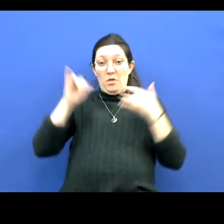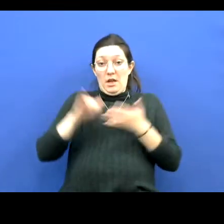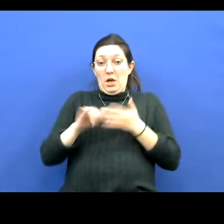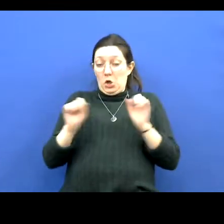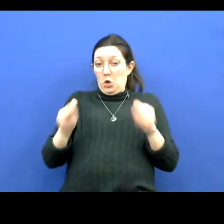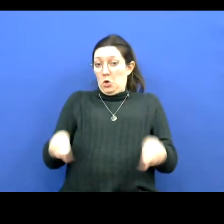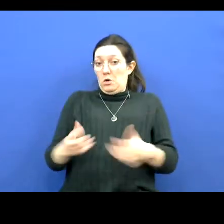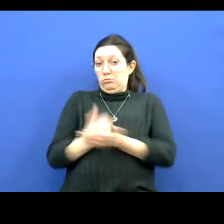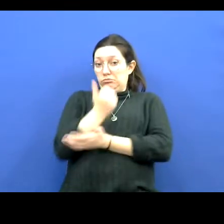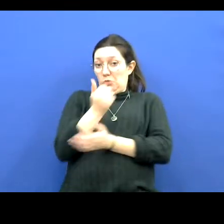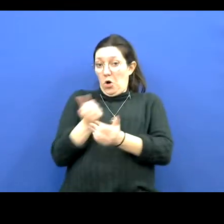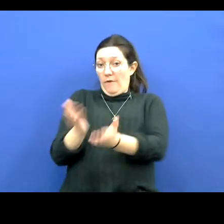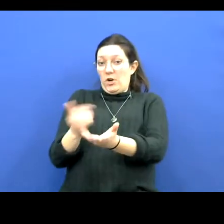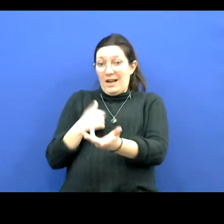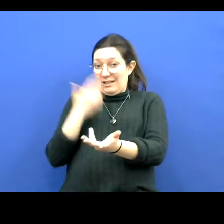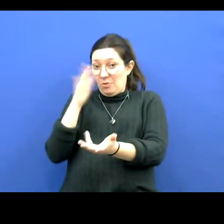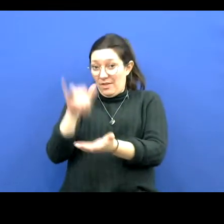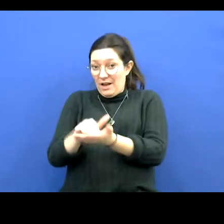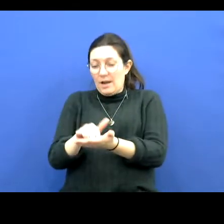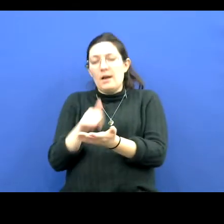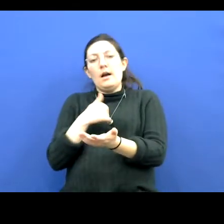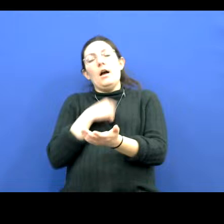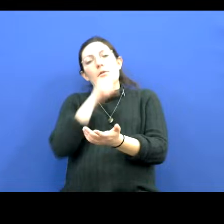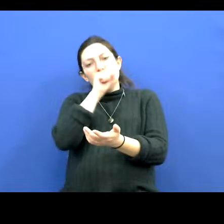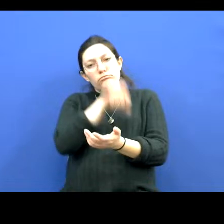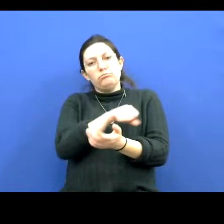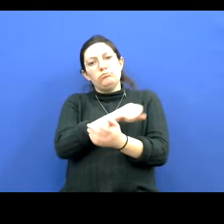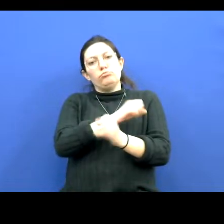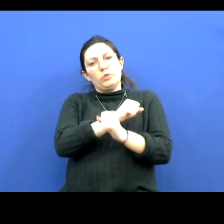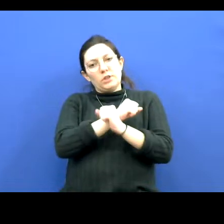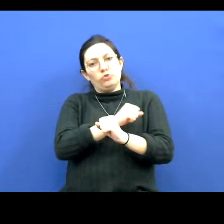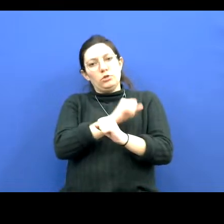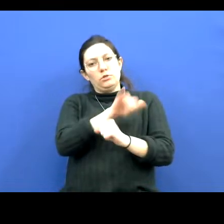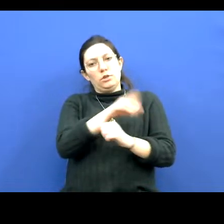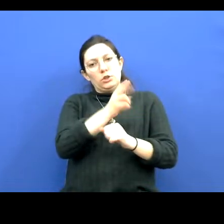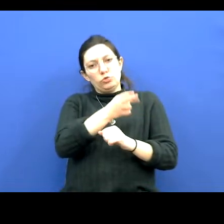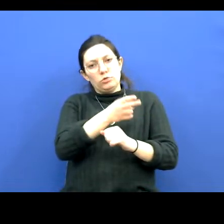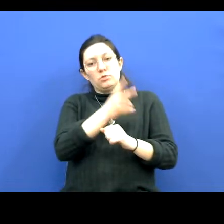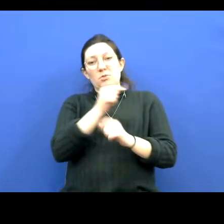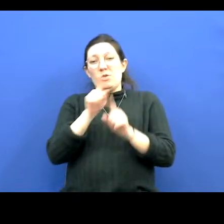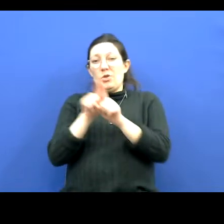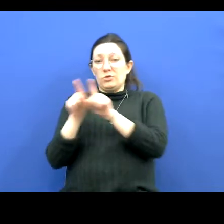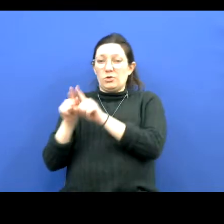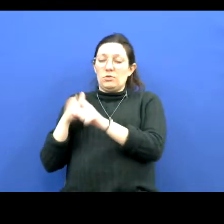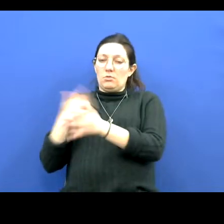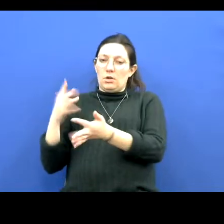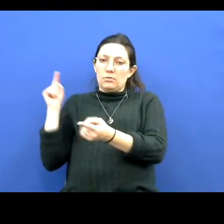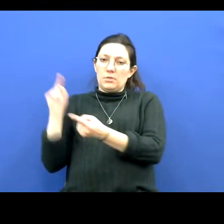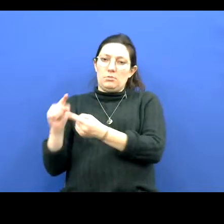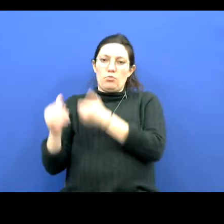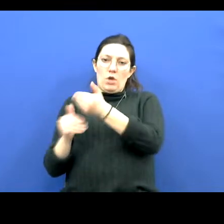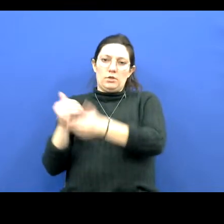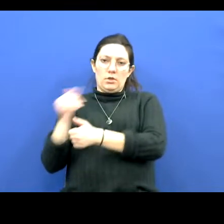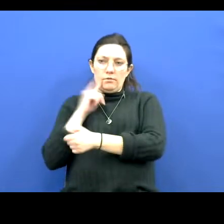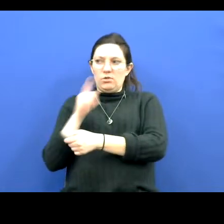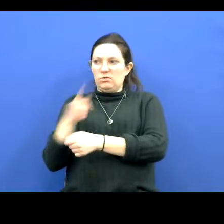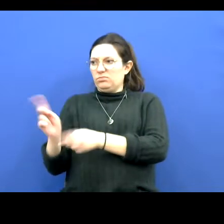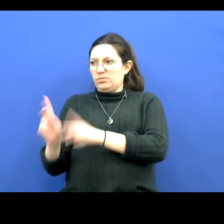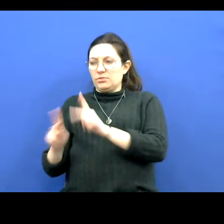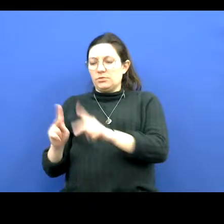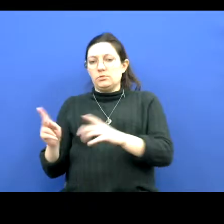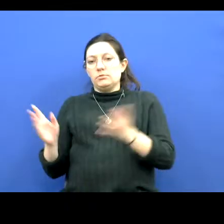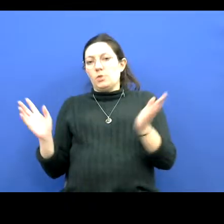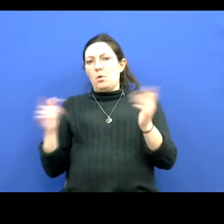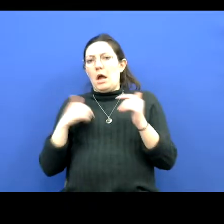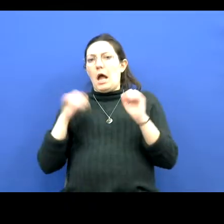all for protection, but also trying to minimize the procedures and process. So I don't know what others feel. And I could hold